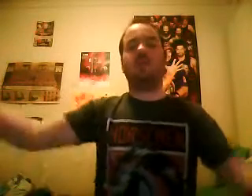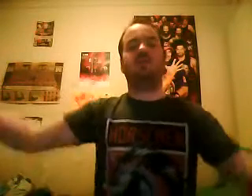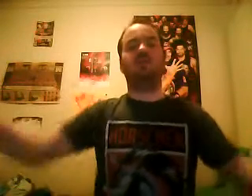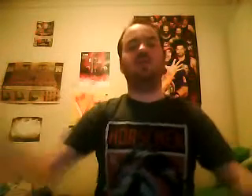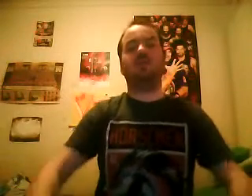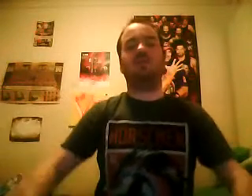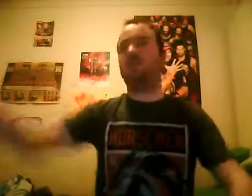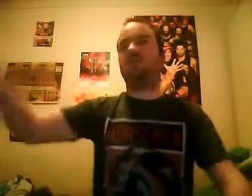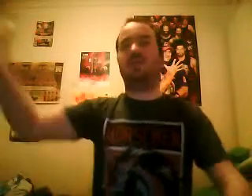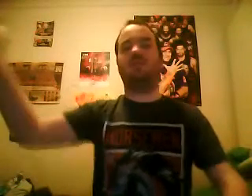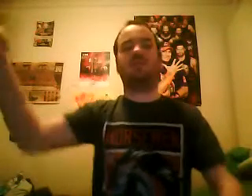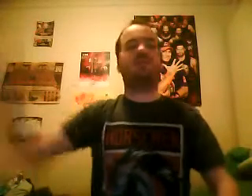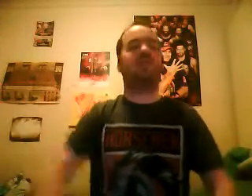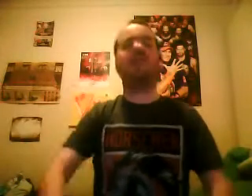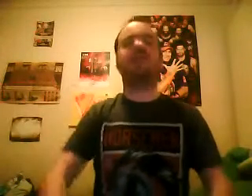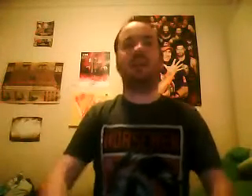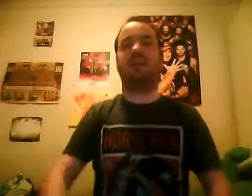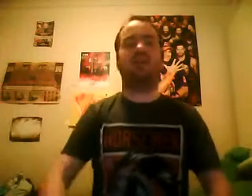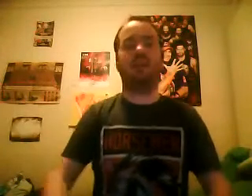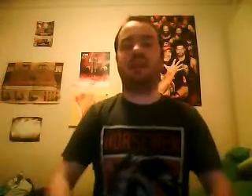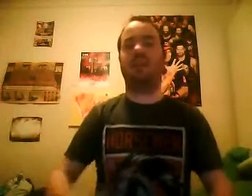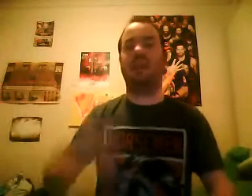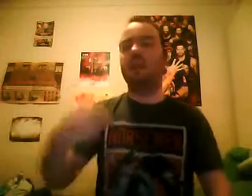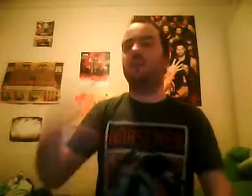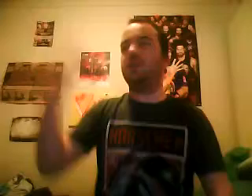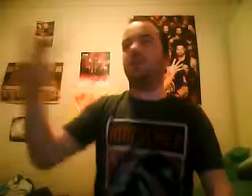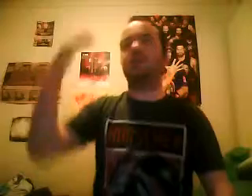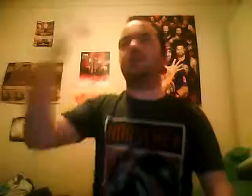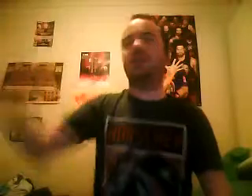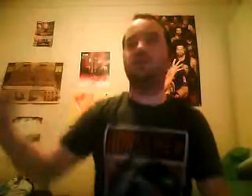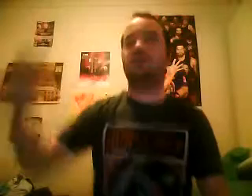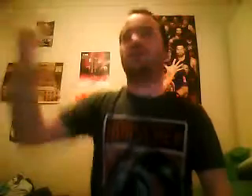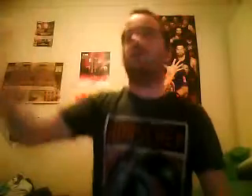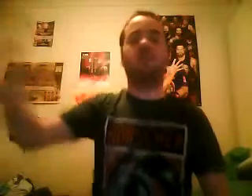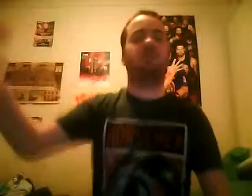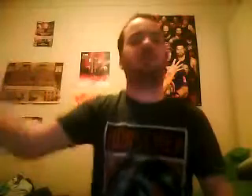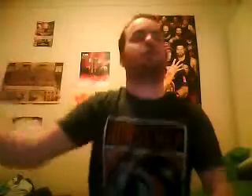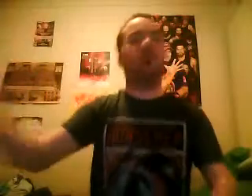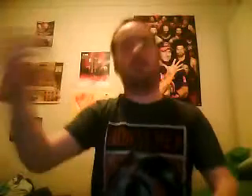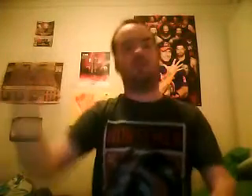the 24/7 stuff is the most entertaining thing out there, but you continuously call this a joke.